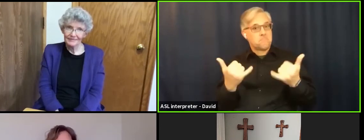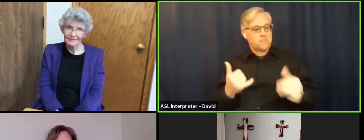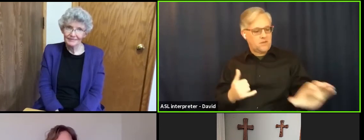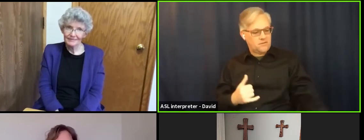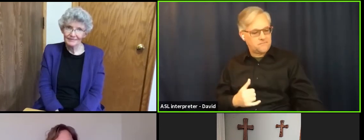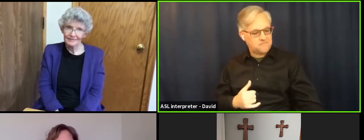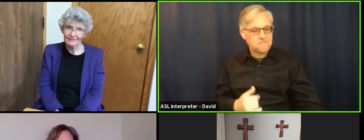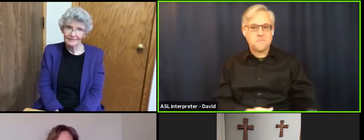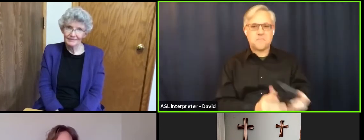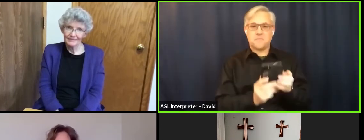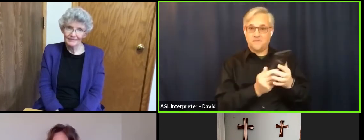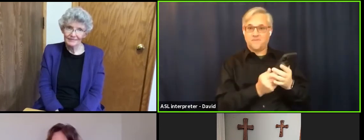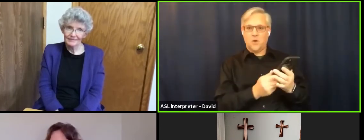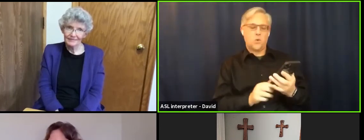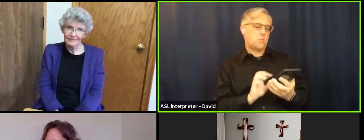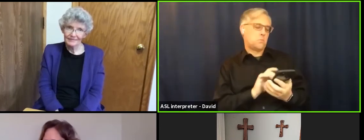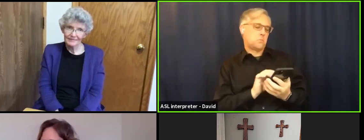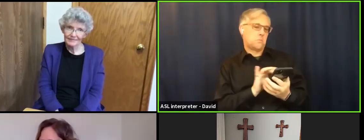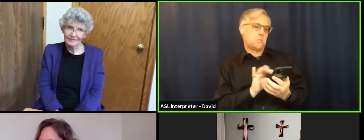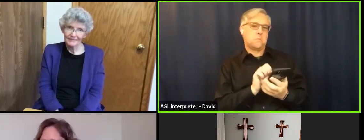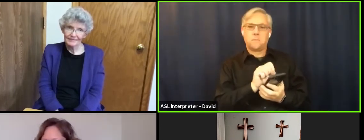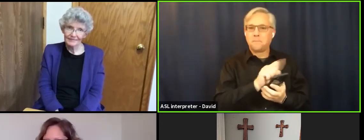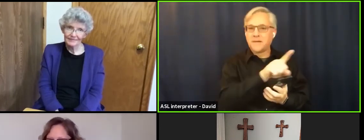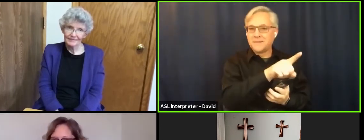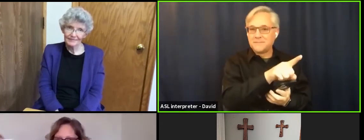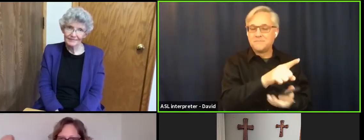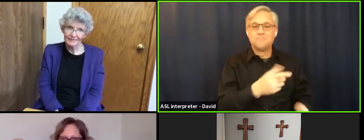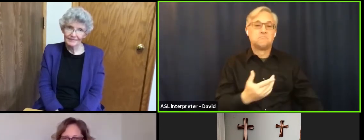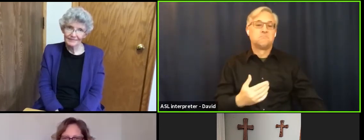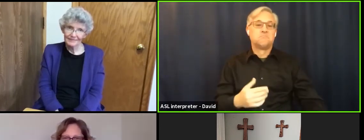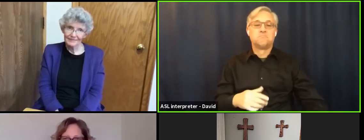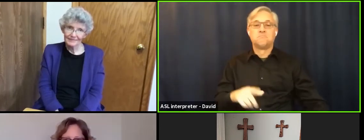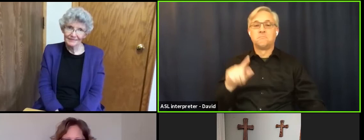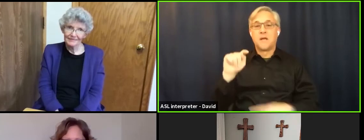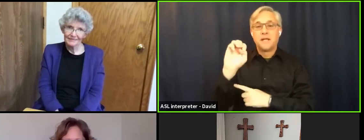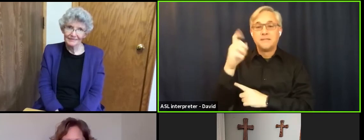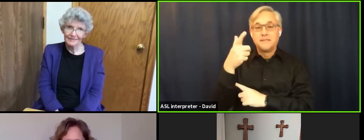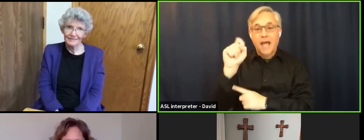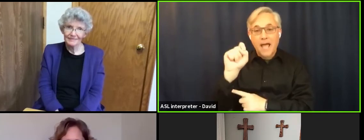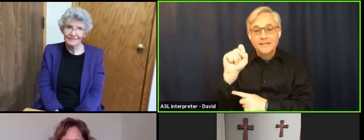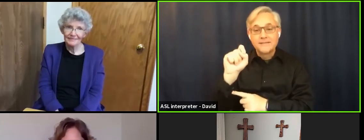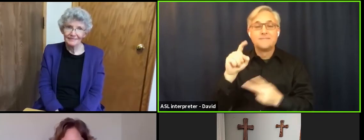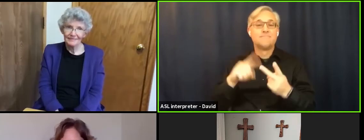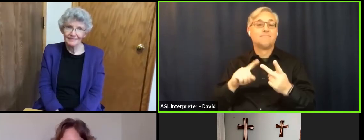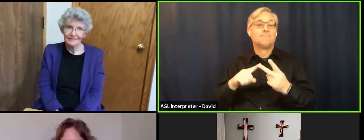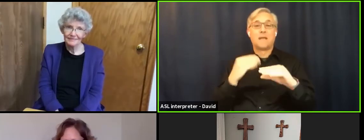text message, or maybe send an email. Grab your directory.